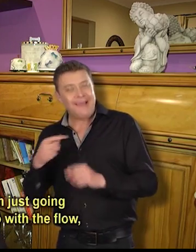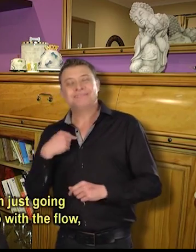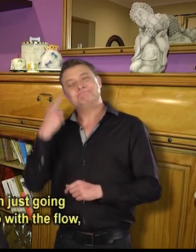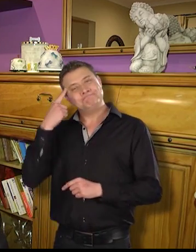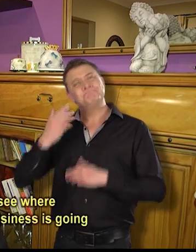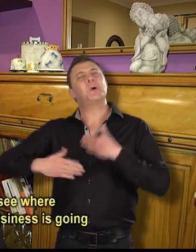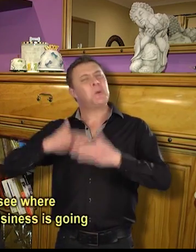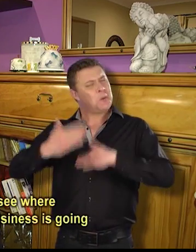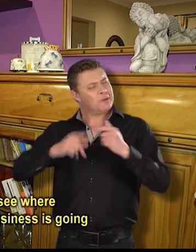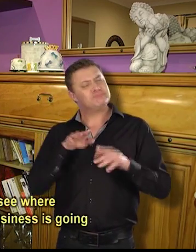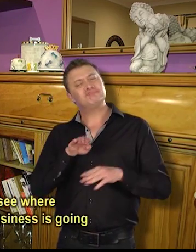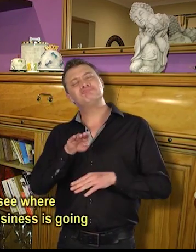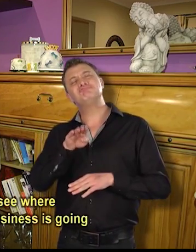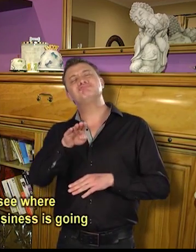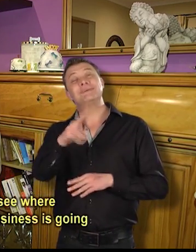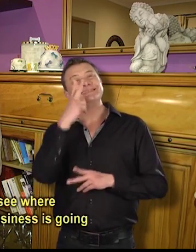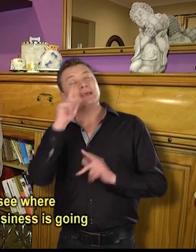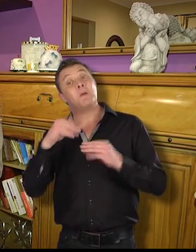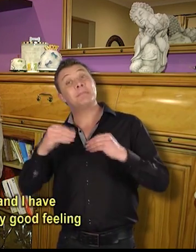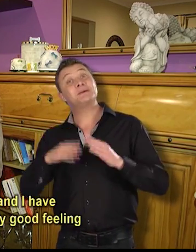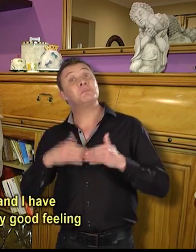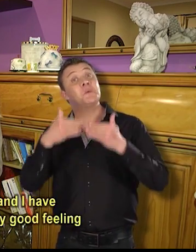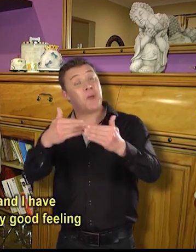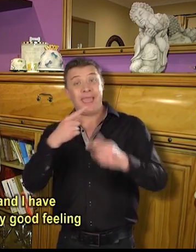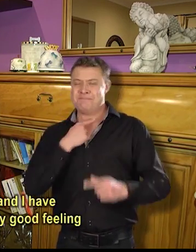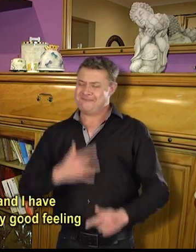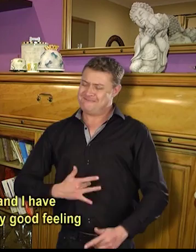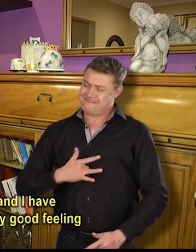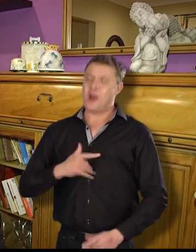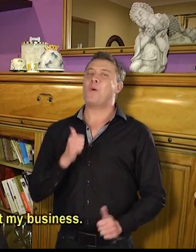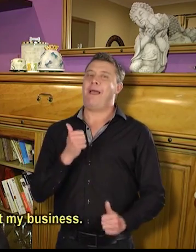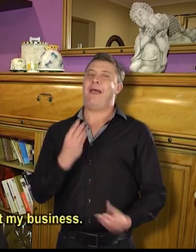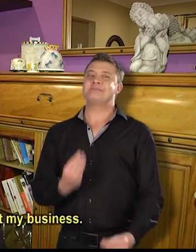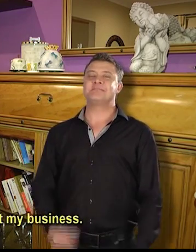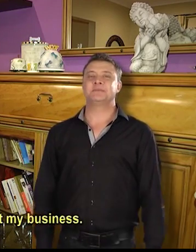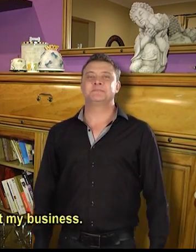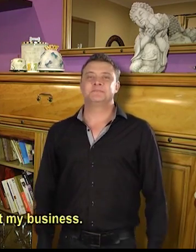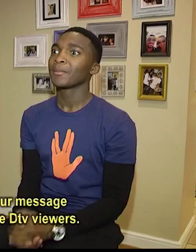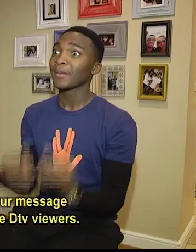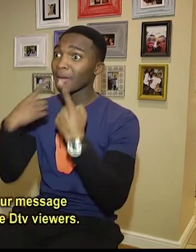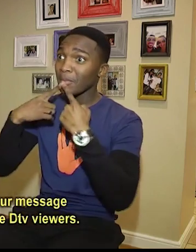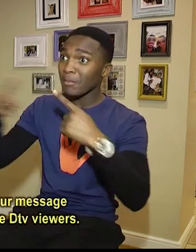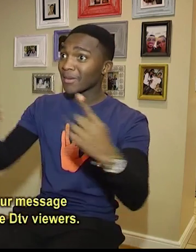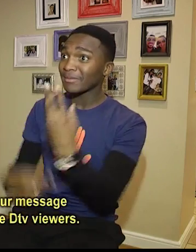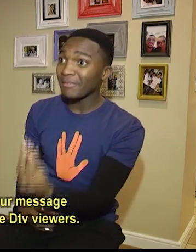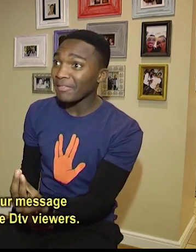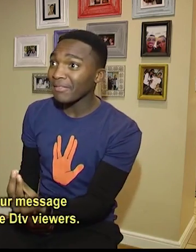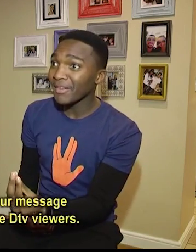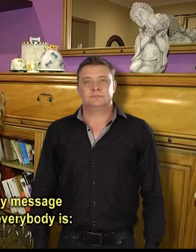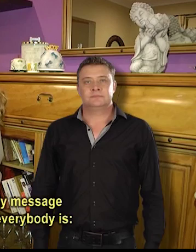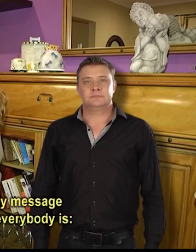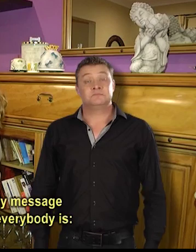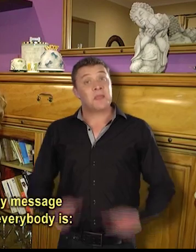with the flow and see where the business goes, and I have a very good feeling about my business. Your message to the